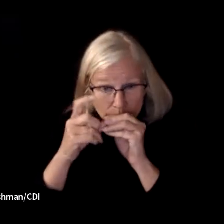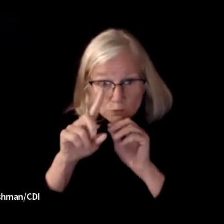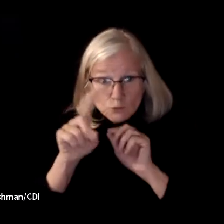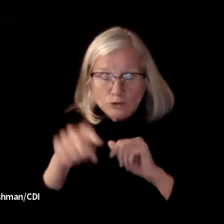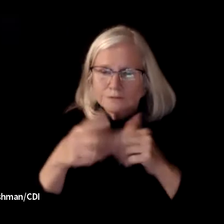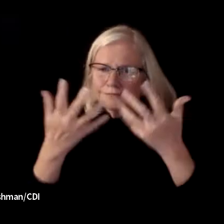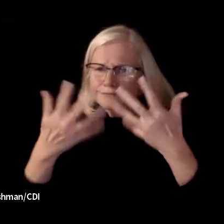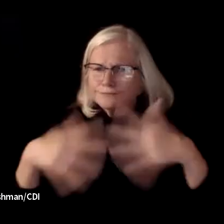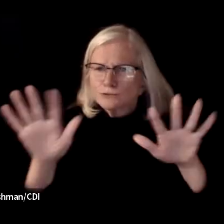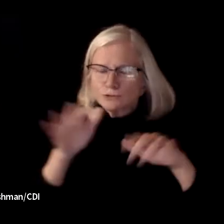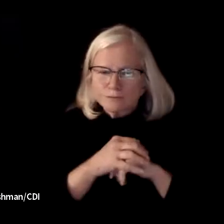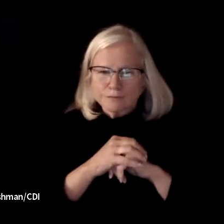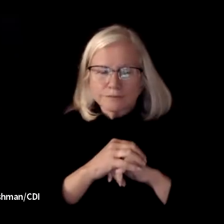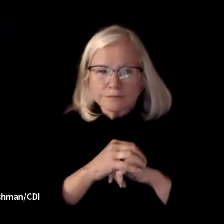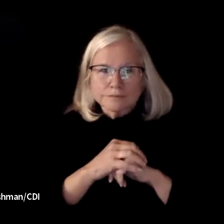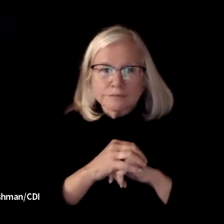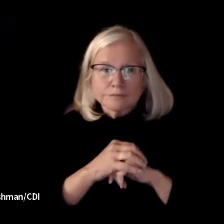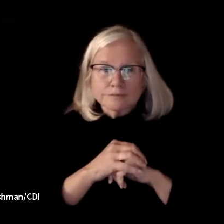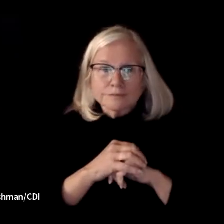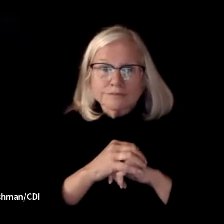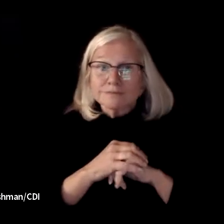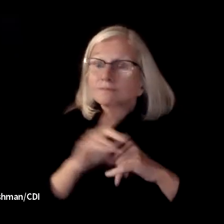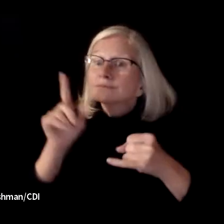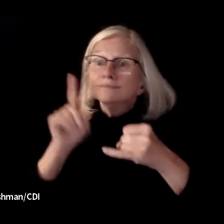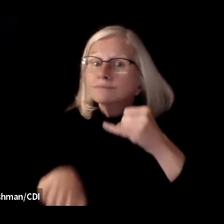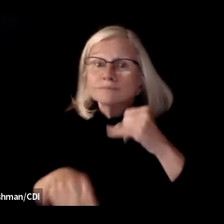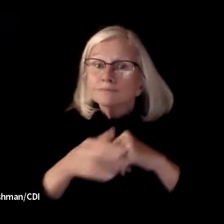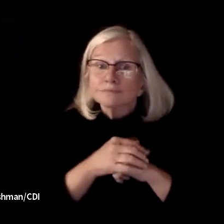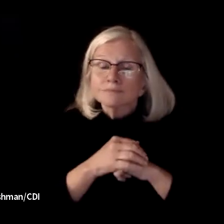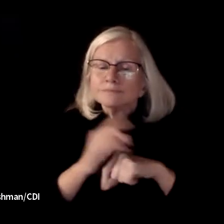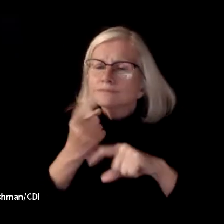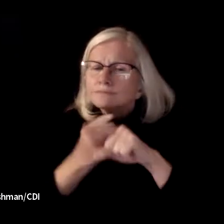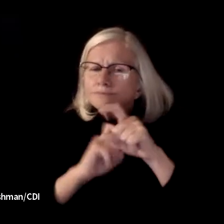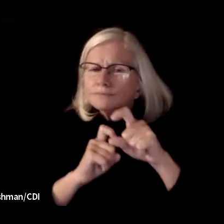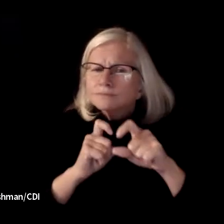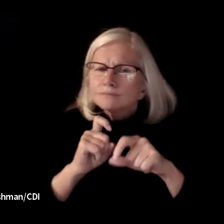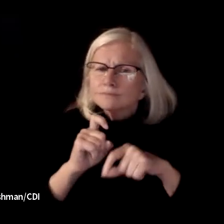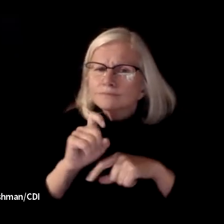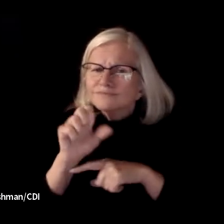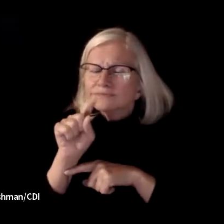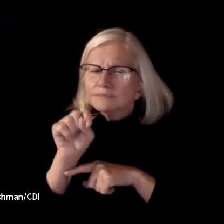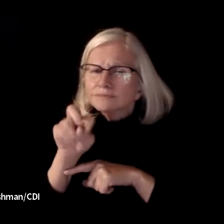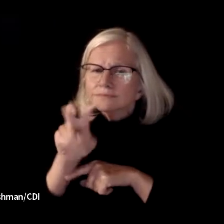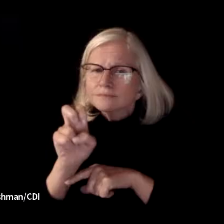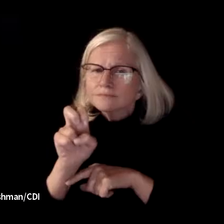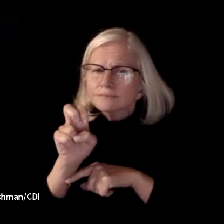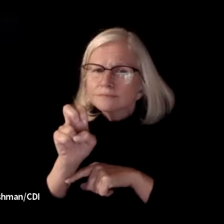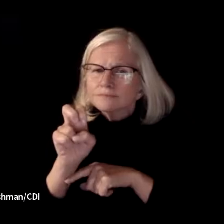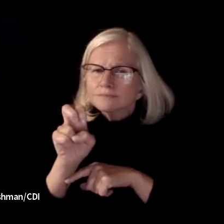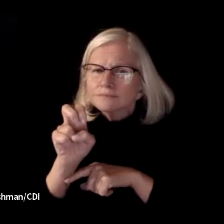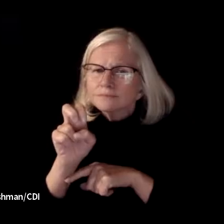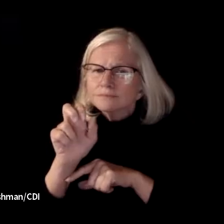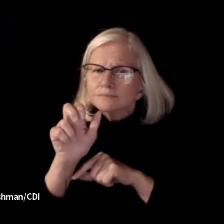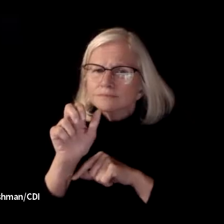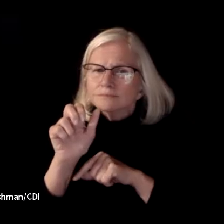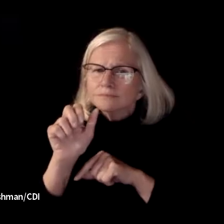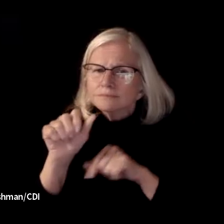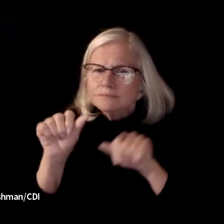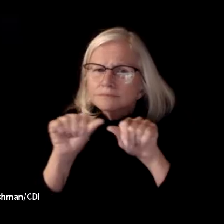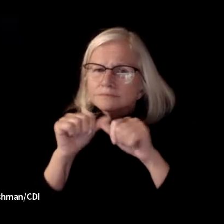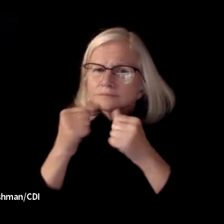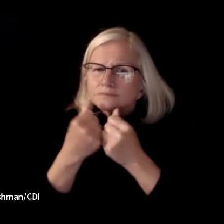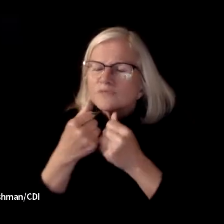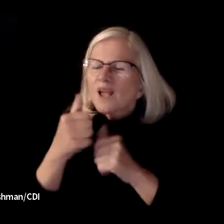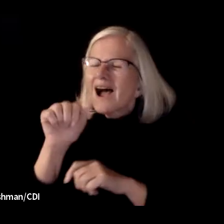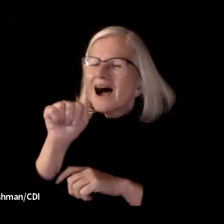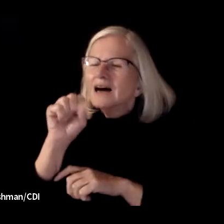Yes, sir. Our last question is from Steve Karnowski with Associated Press. Your line is open. Yeah, hi, this is